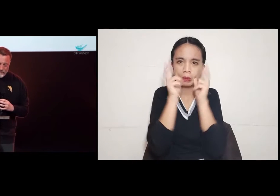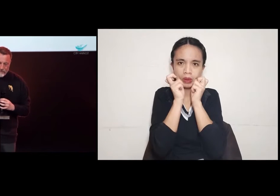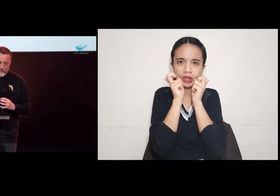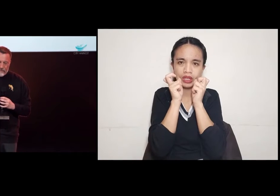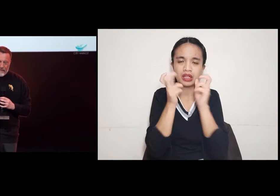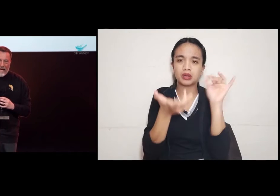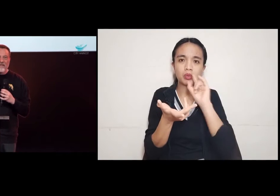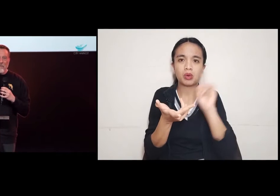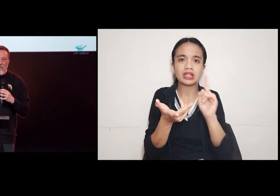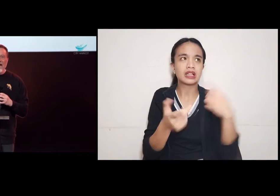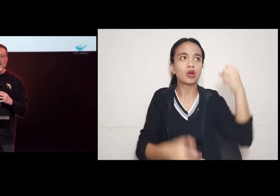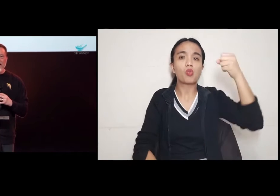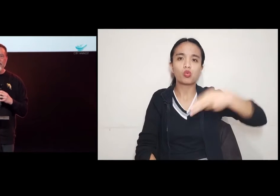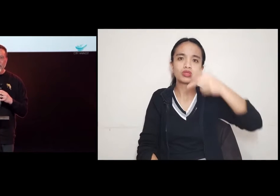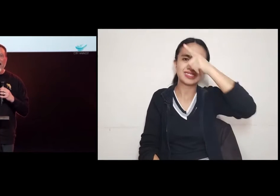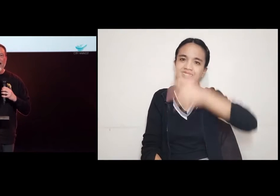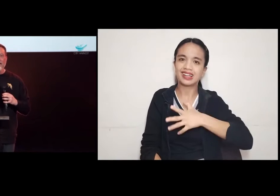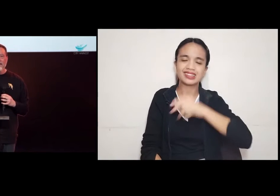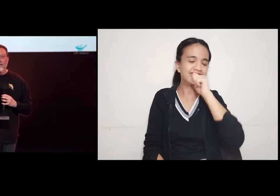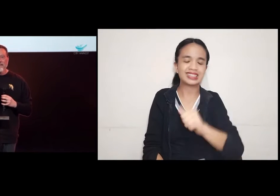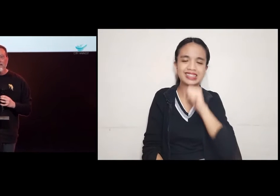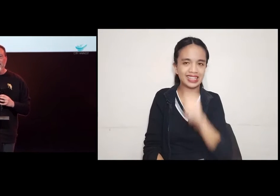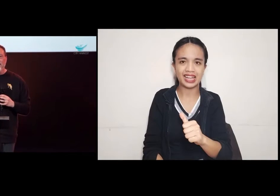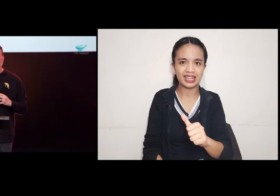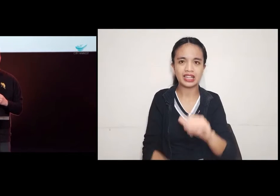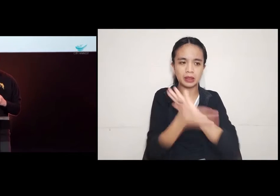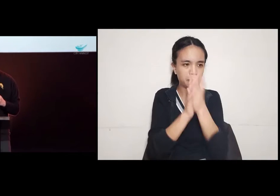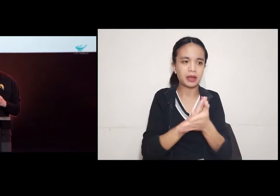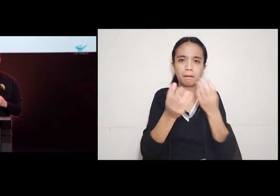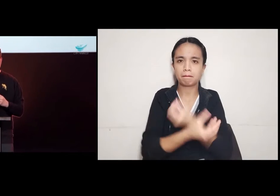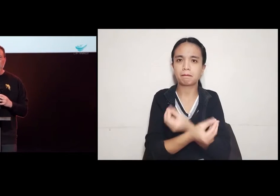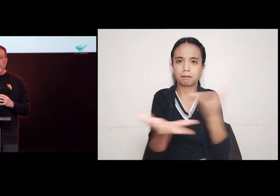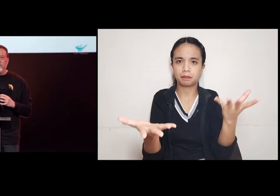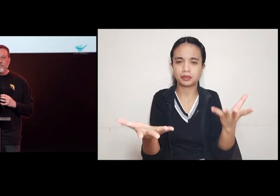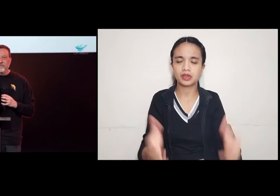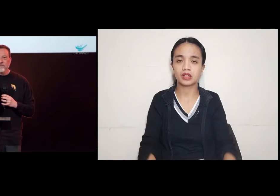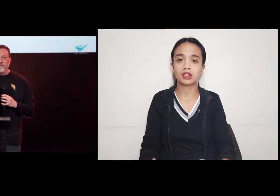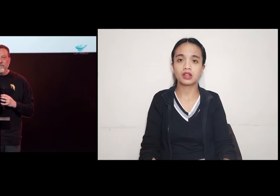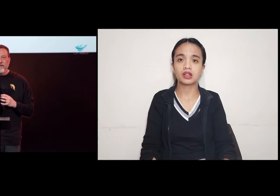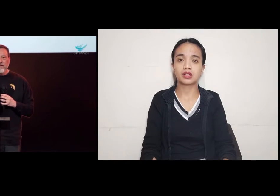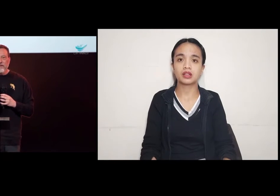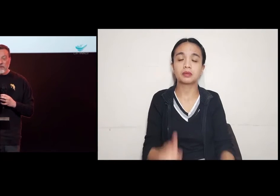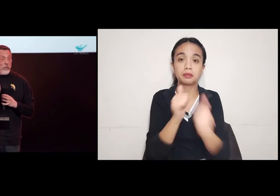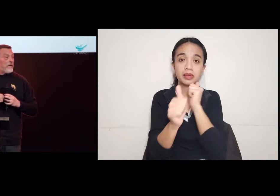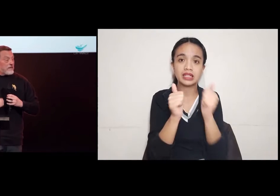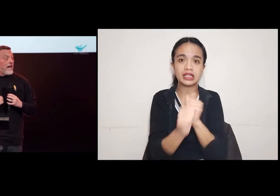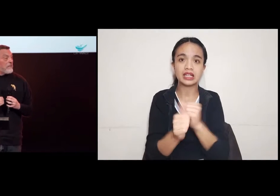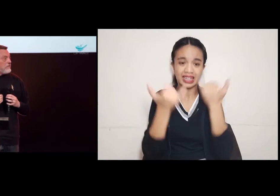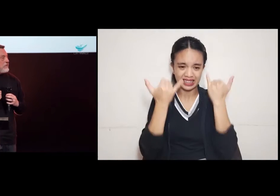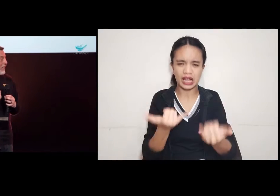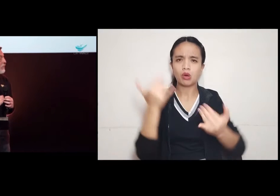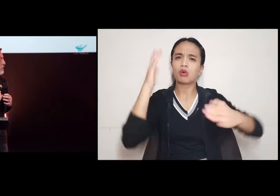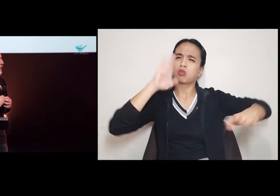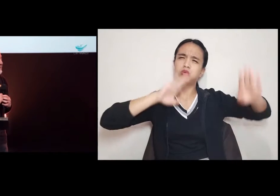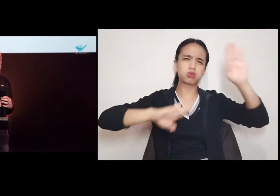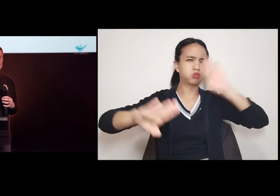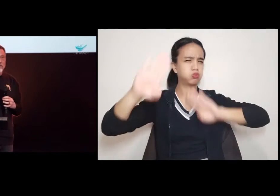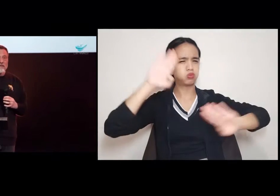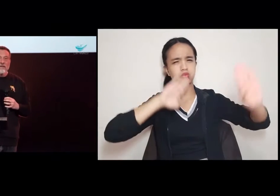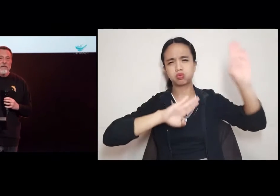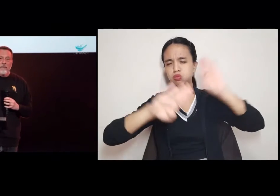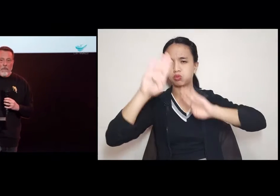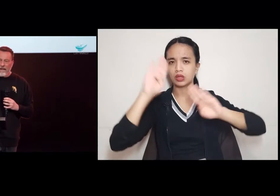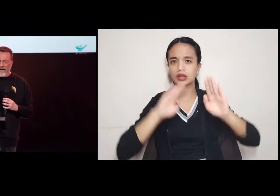that as a mandate from God to be generous. So we're in a time of genuine